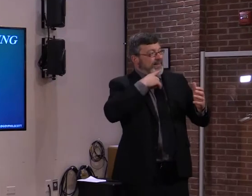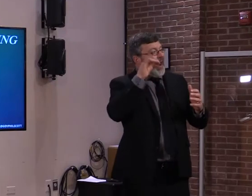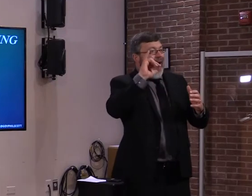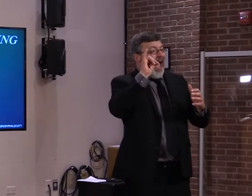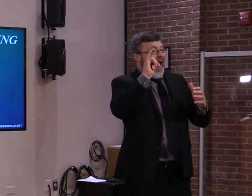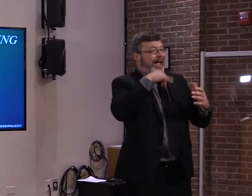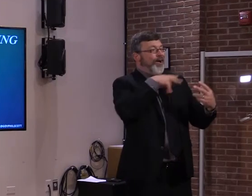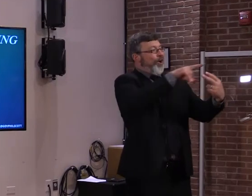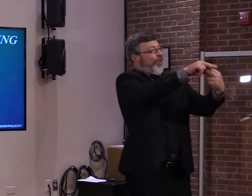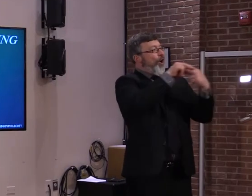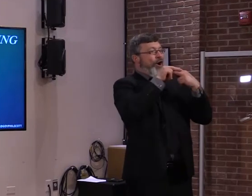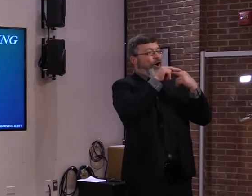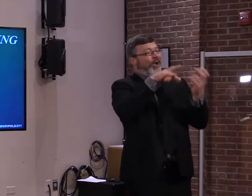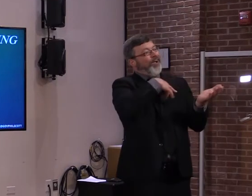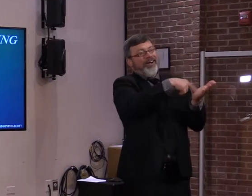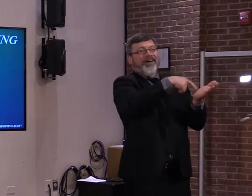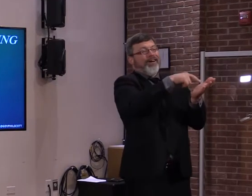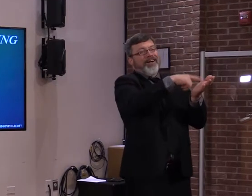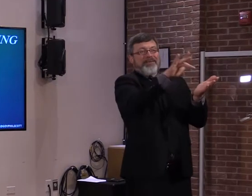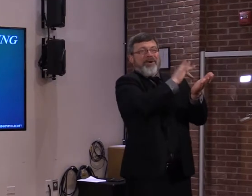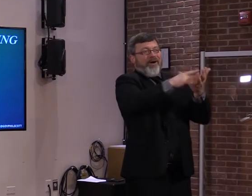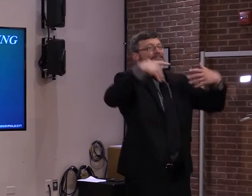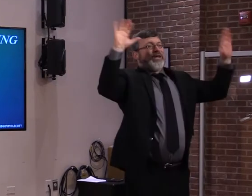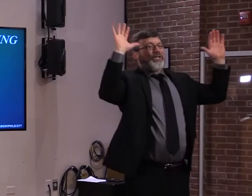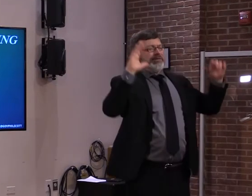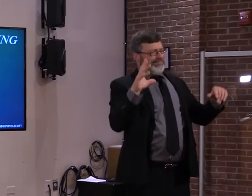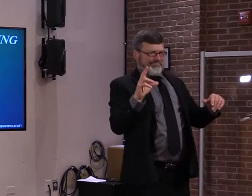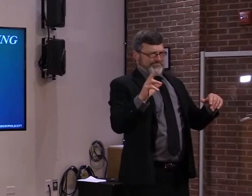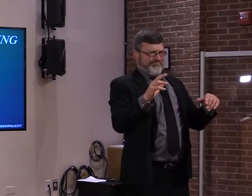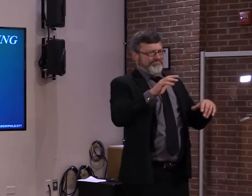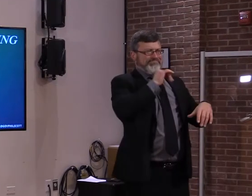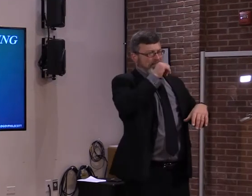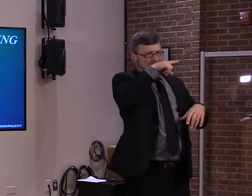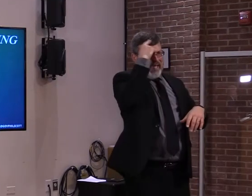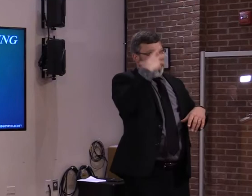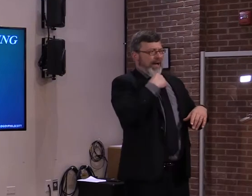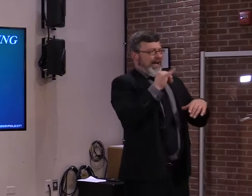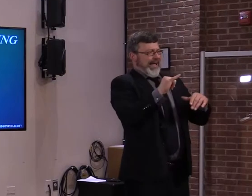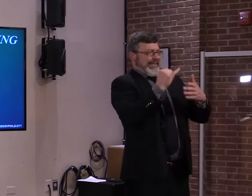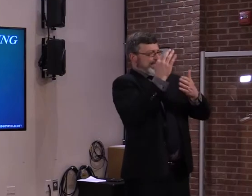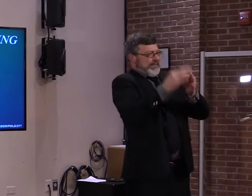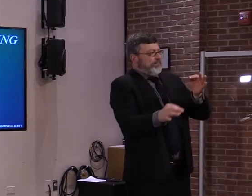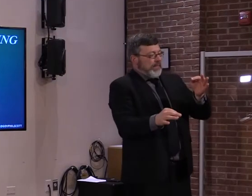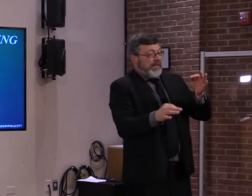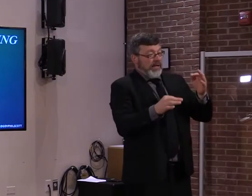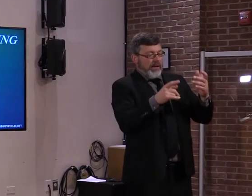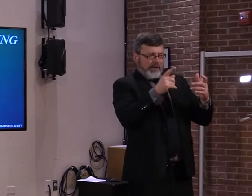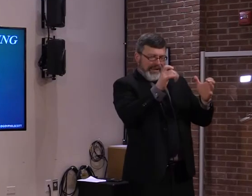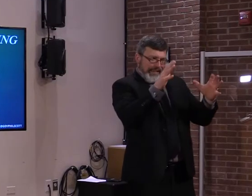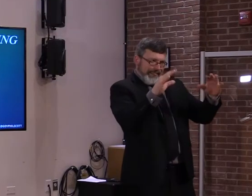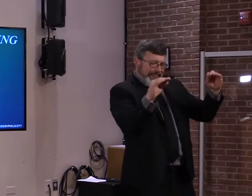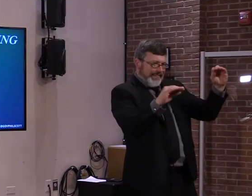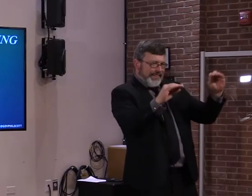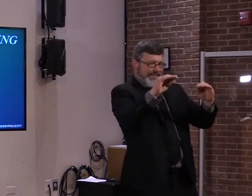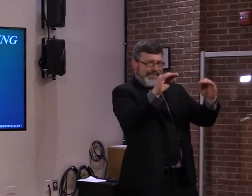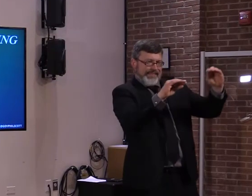be a little bit longer than 5 years. I do think that as we move